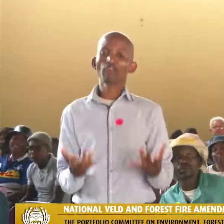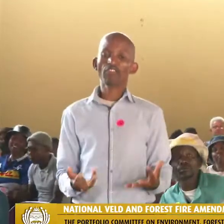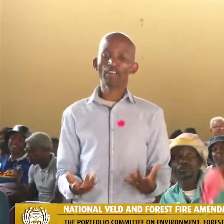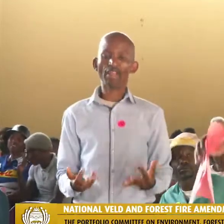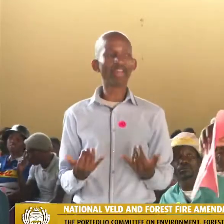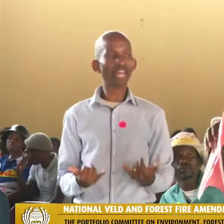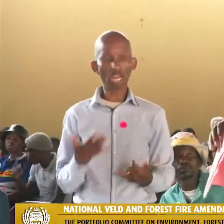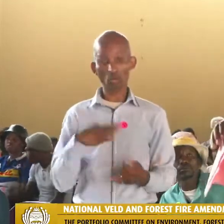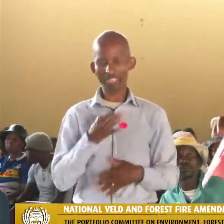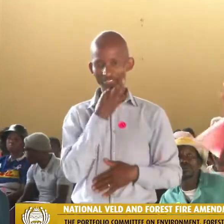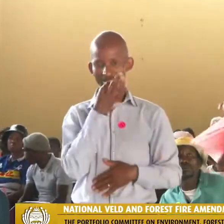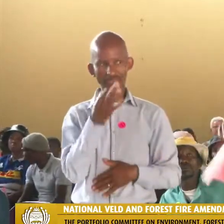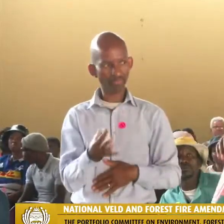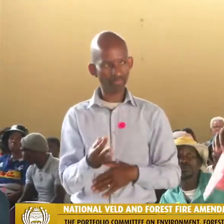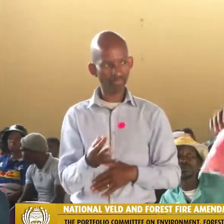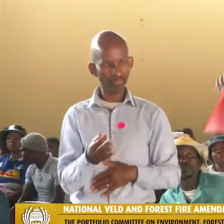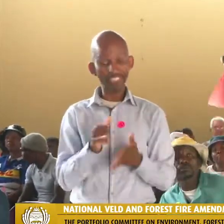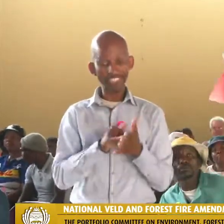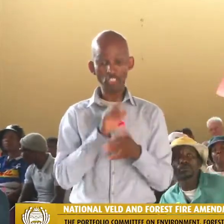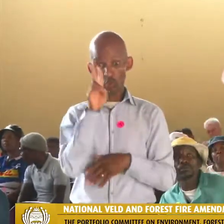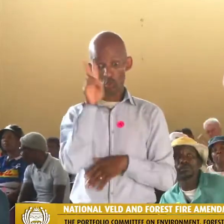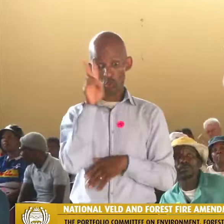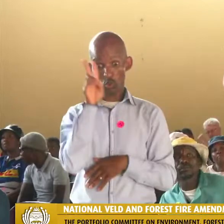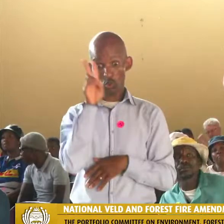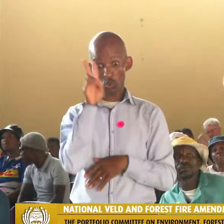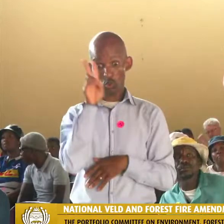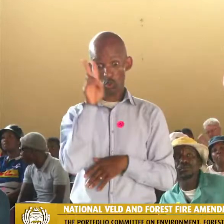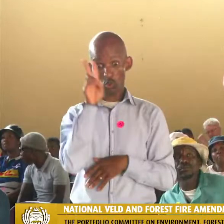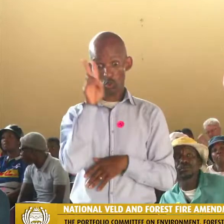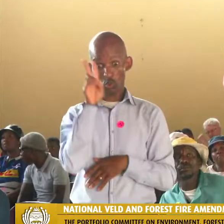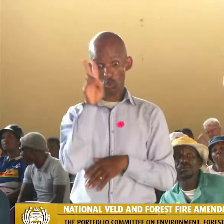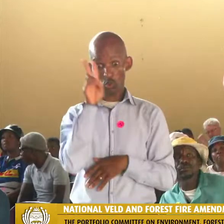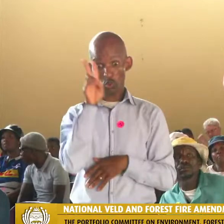bendizawuthi just 2 minutes. Bendizawuthi mna